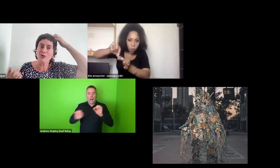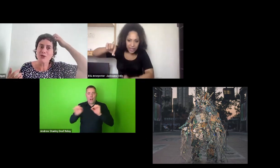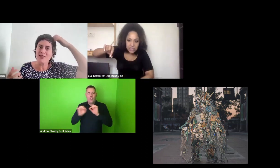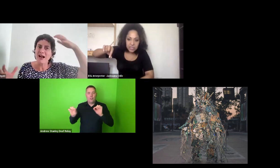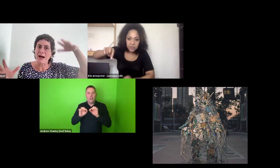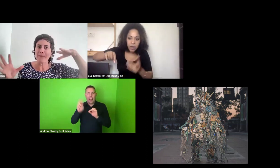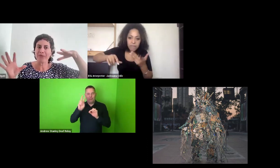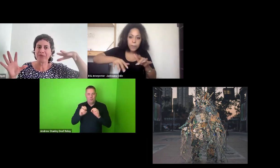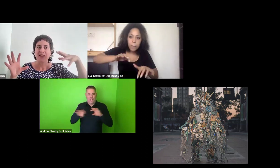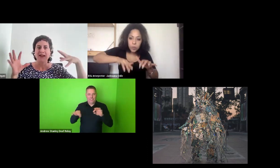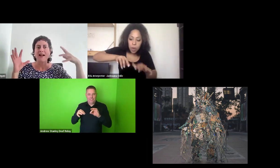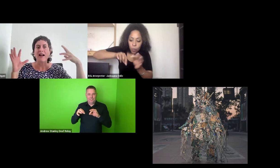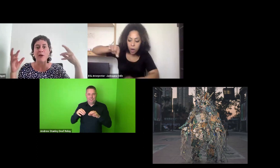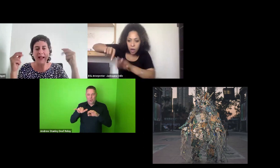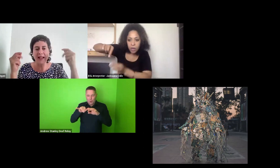longer used